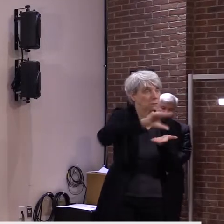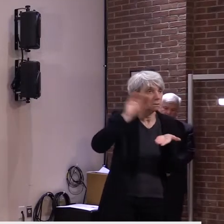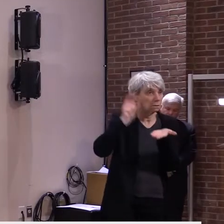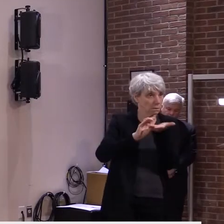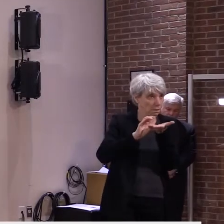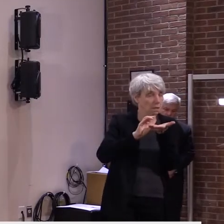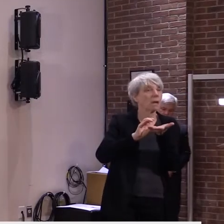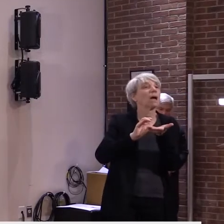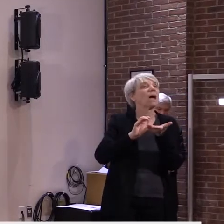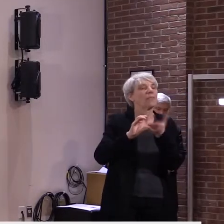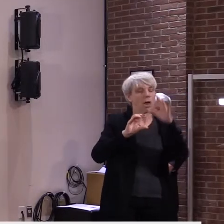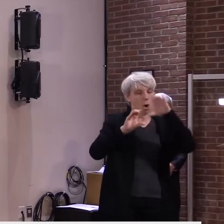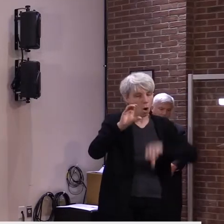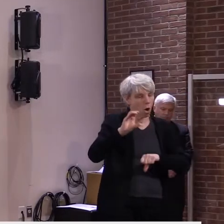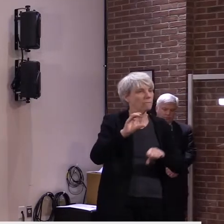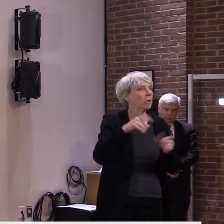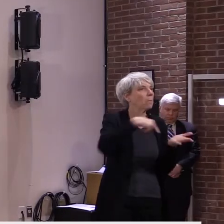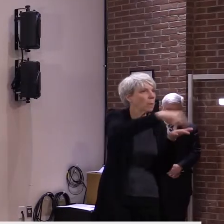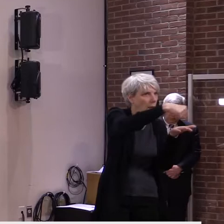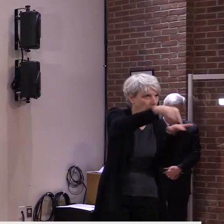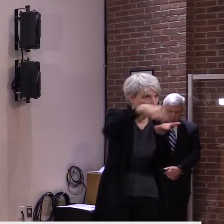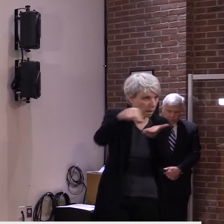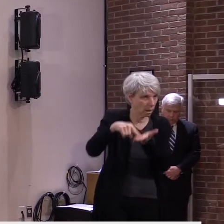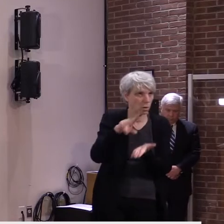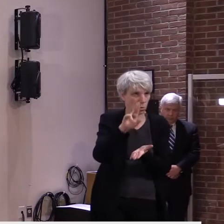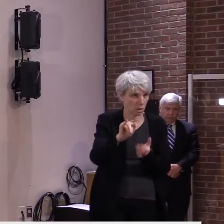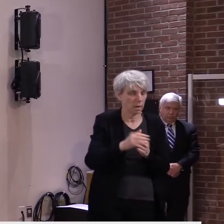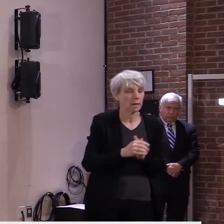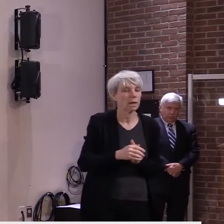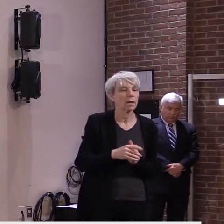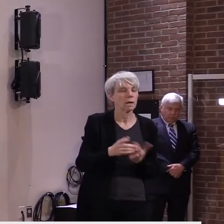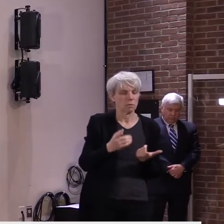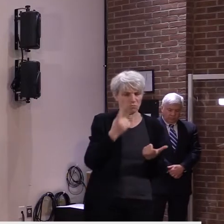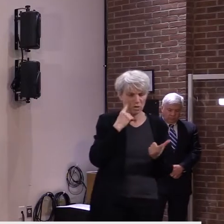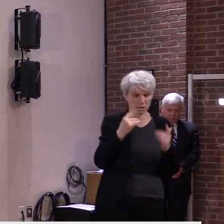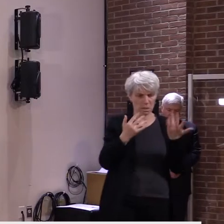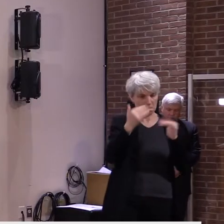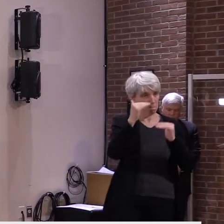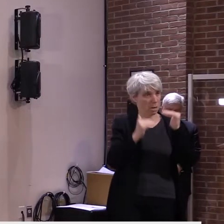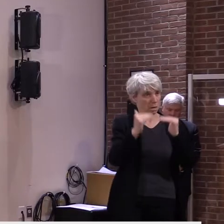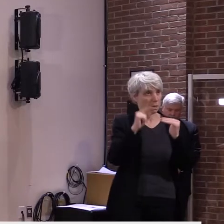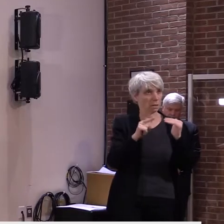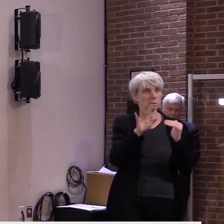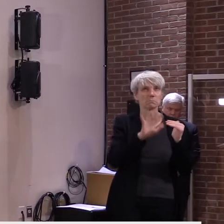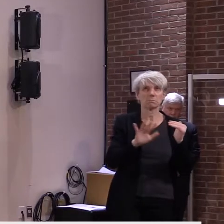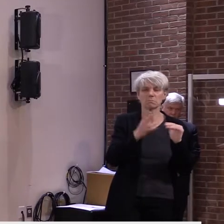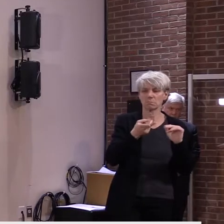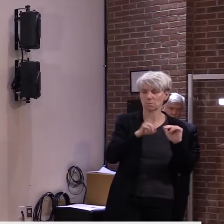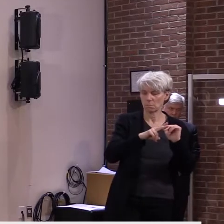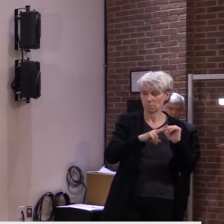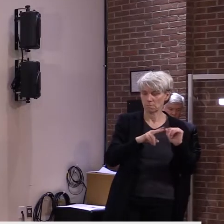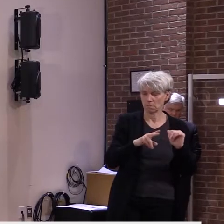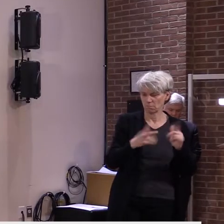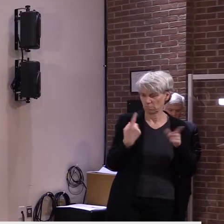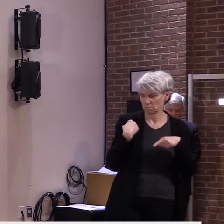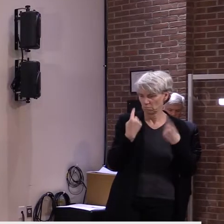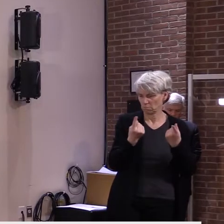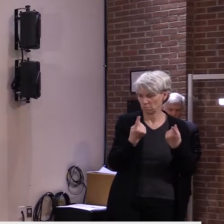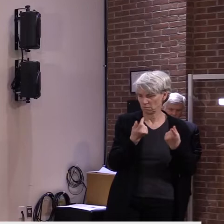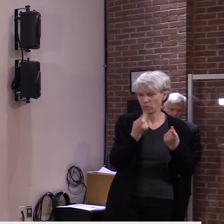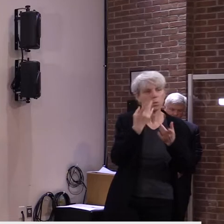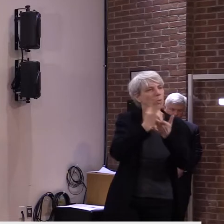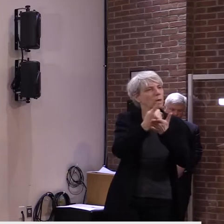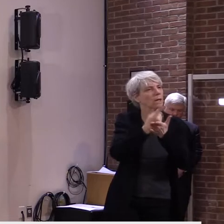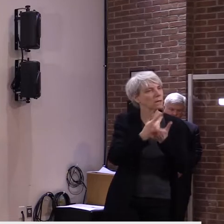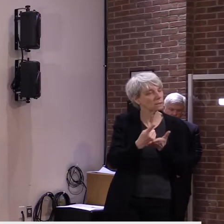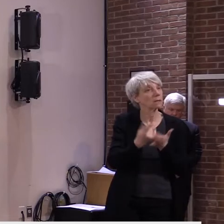So you'll see on recent reports of trust fund balances that there's been an increase over the past few weeks